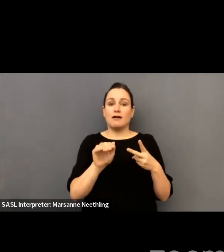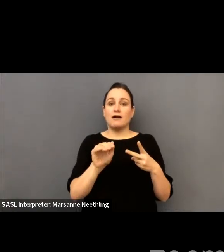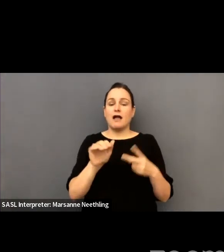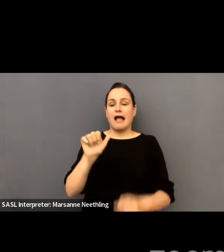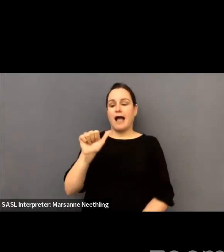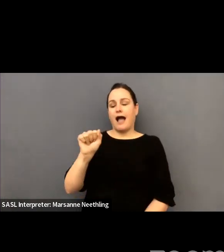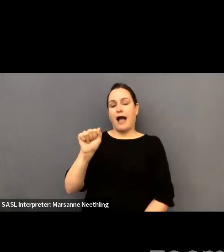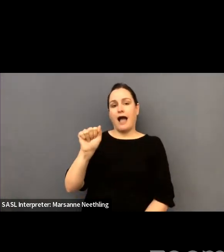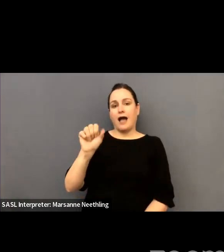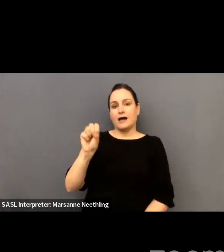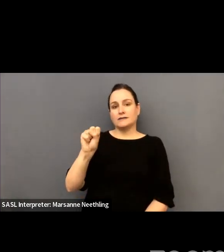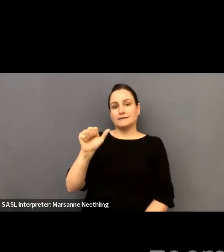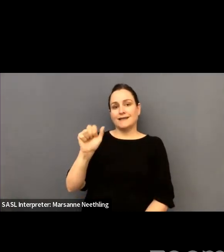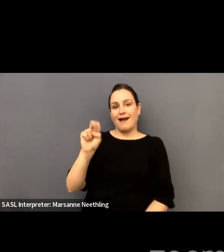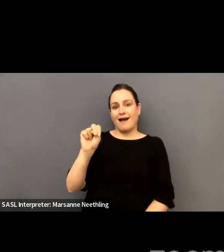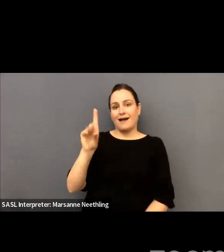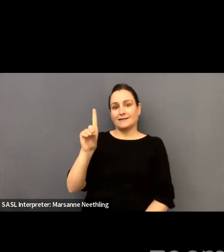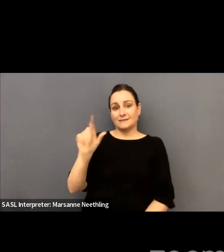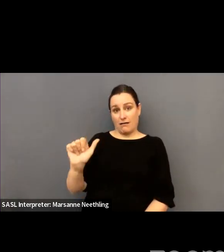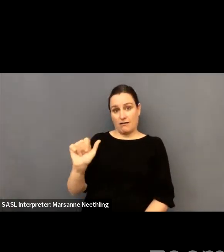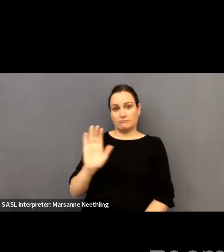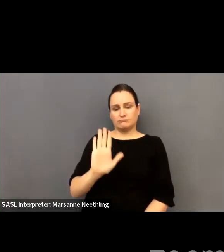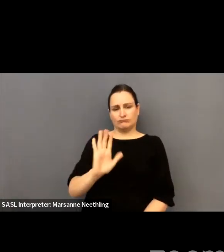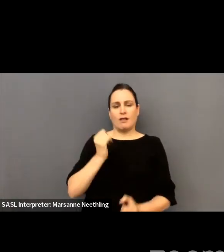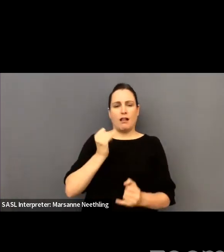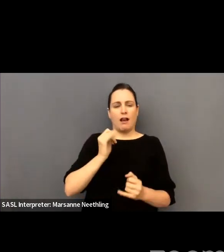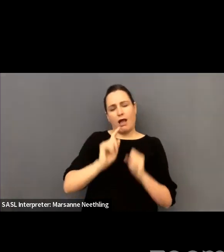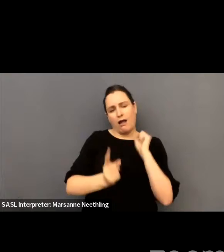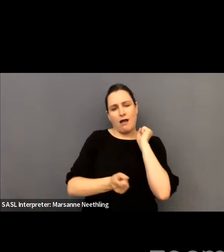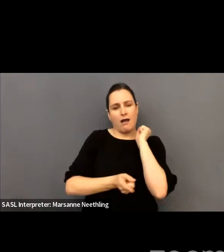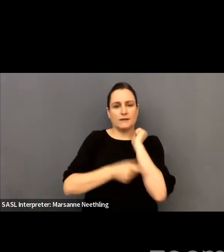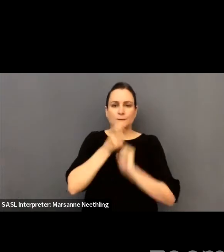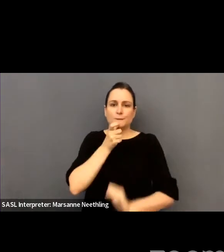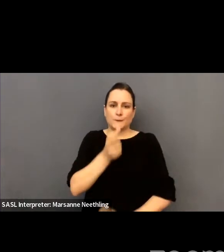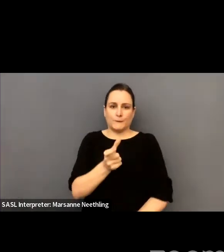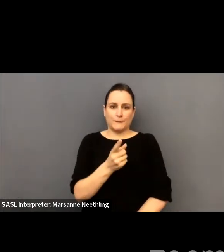Asunder to make a closing remark.